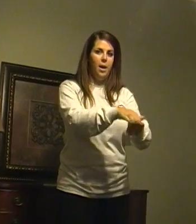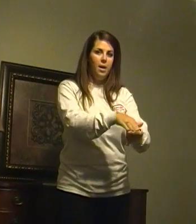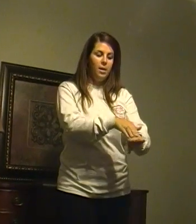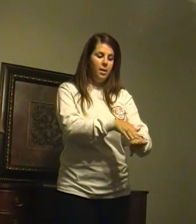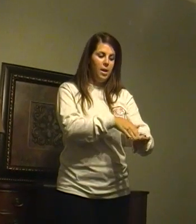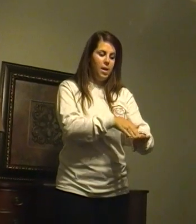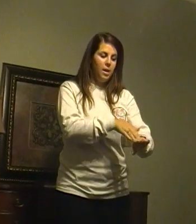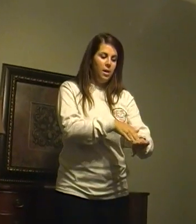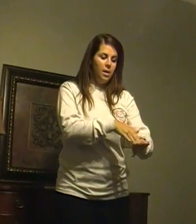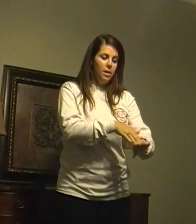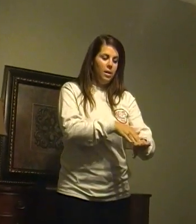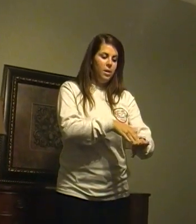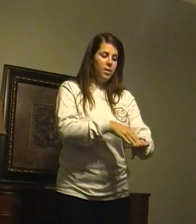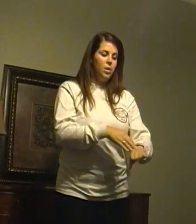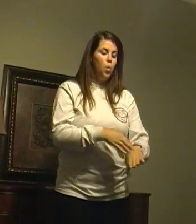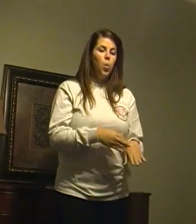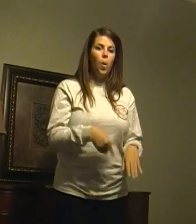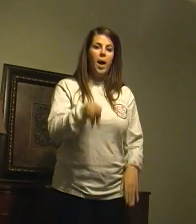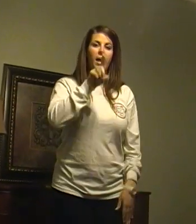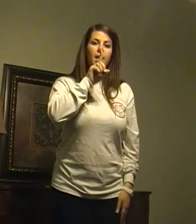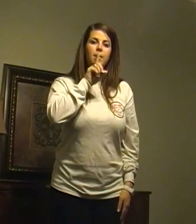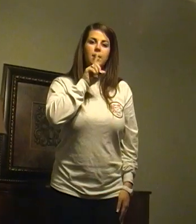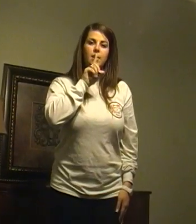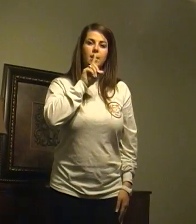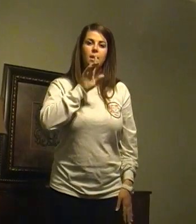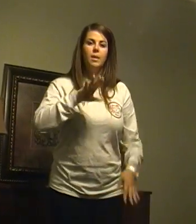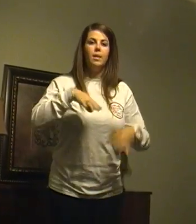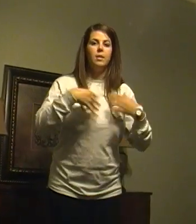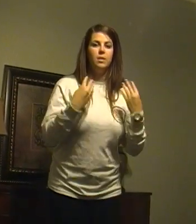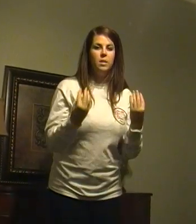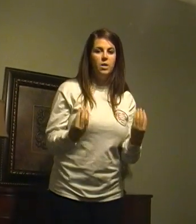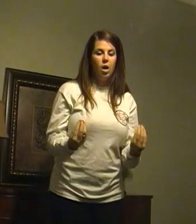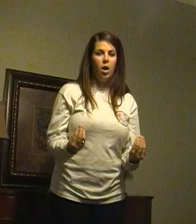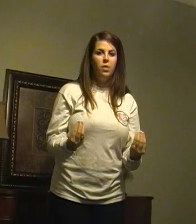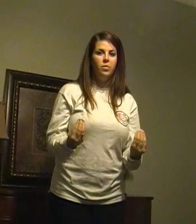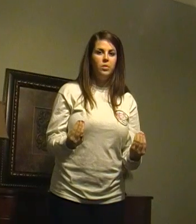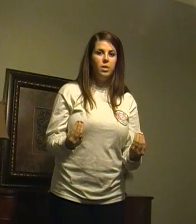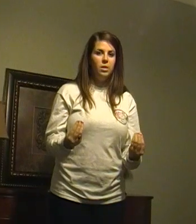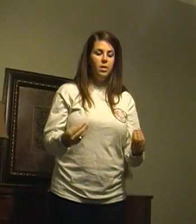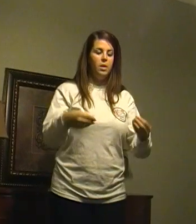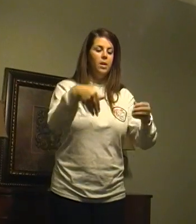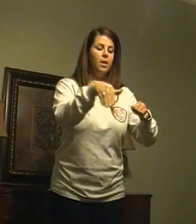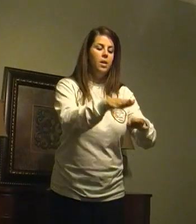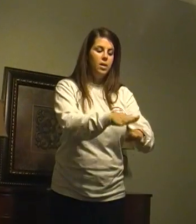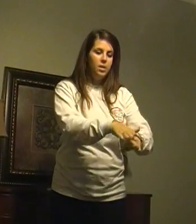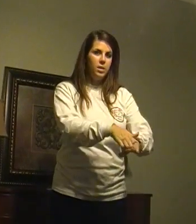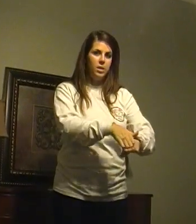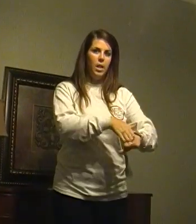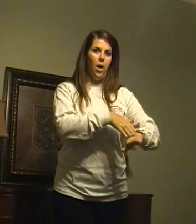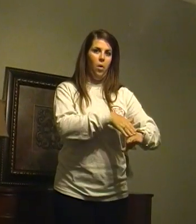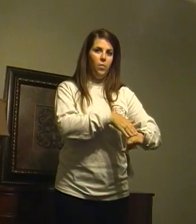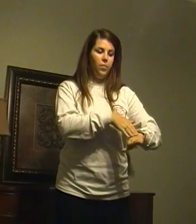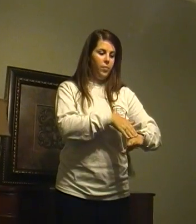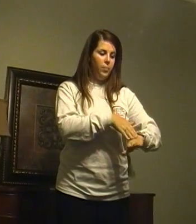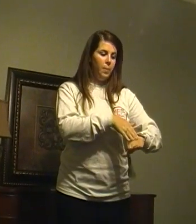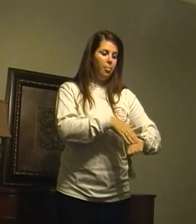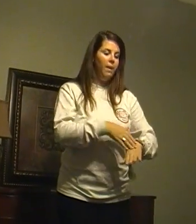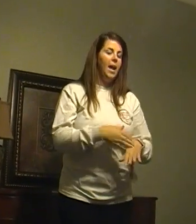Okay? So quiet, soft, slow. And